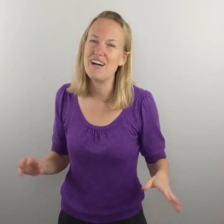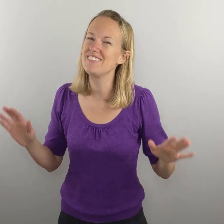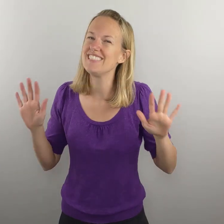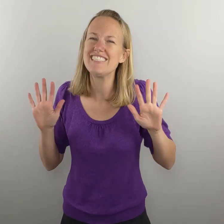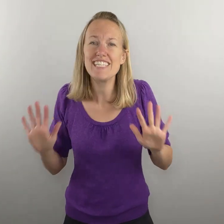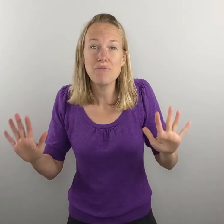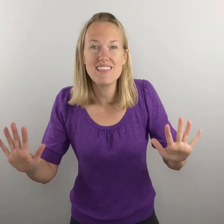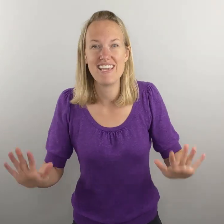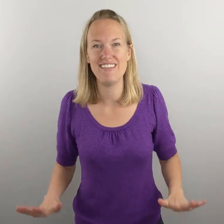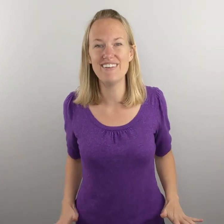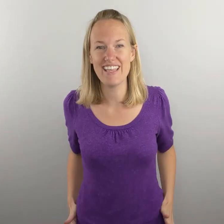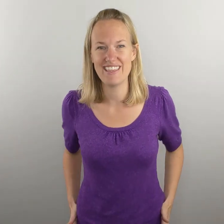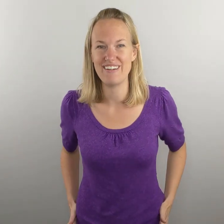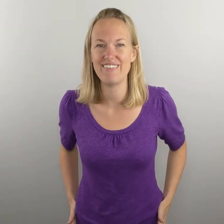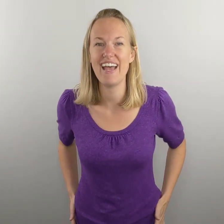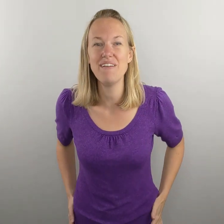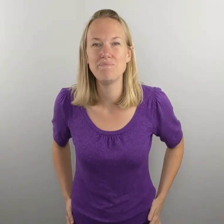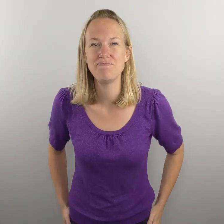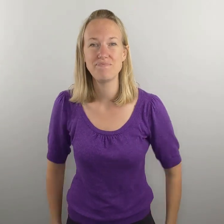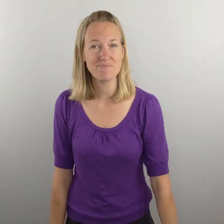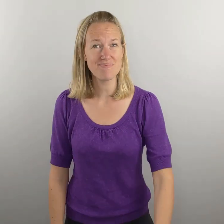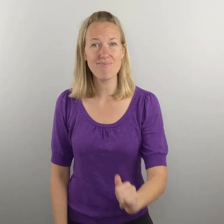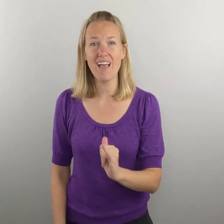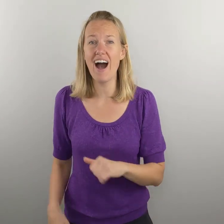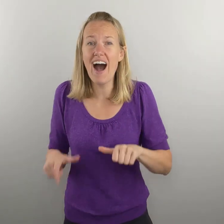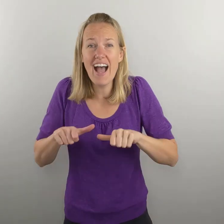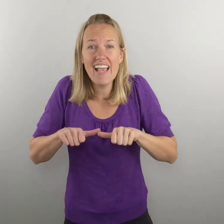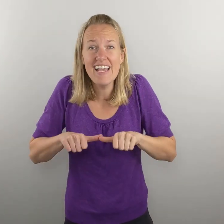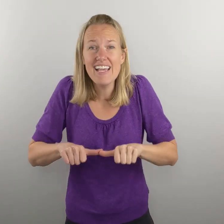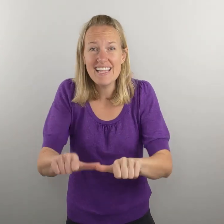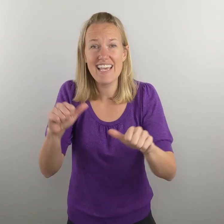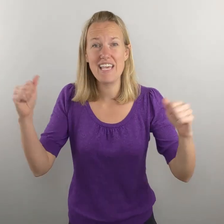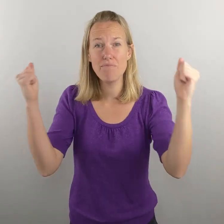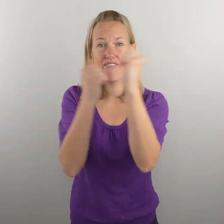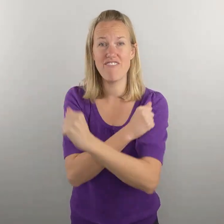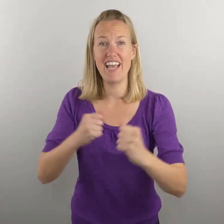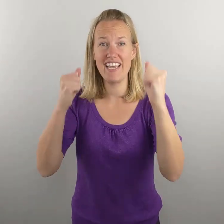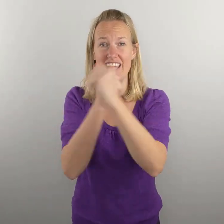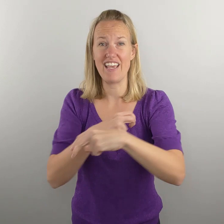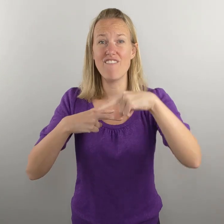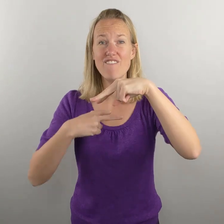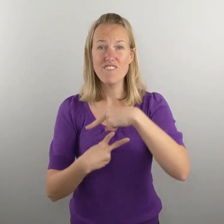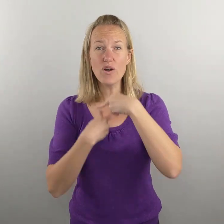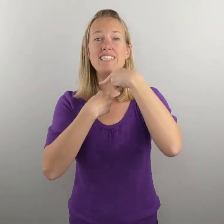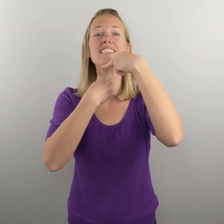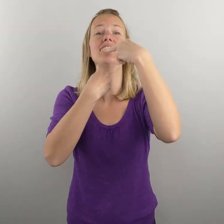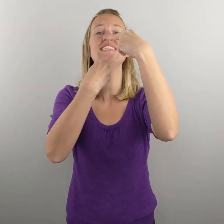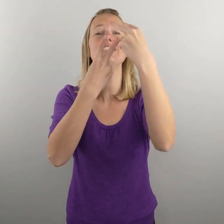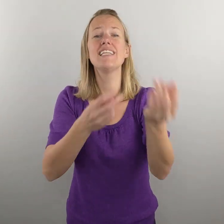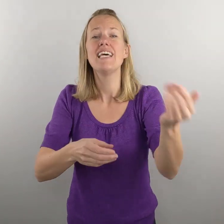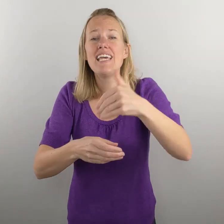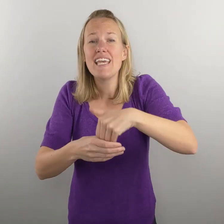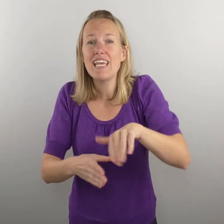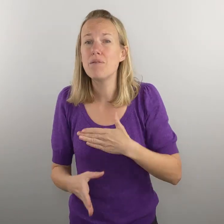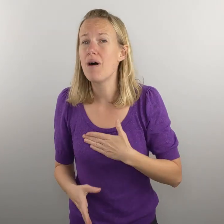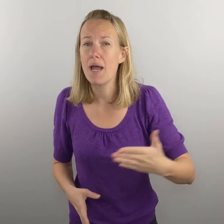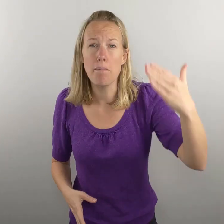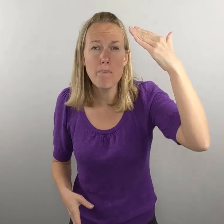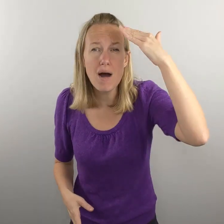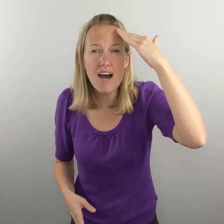Just stick with it, you'll get there, okay? I keep fighting voices in my